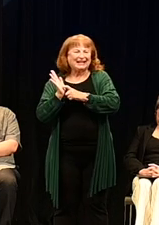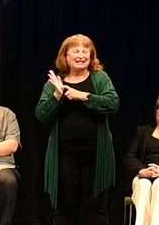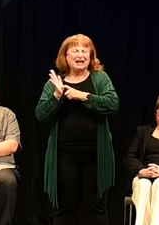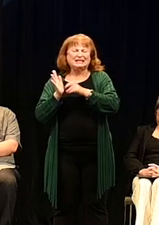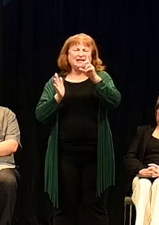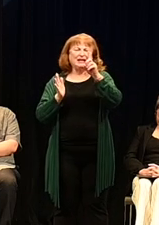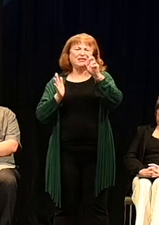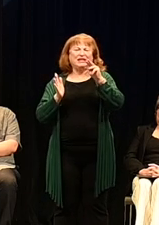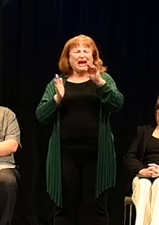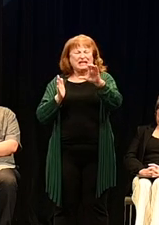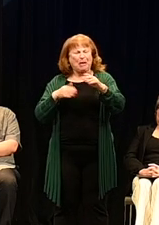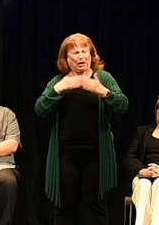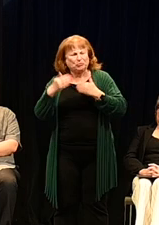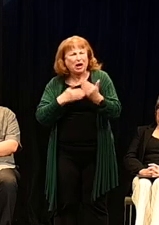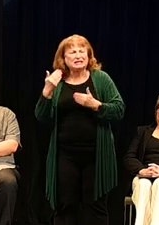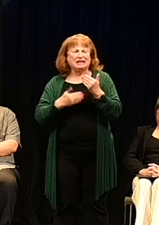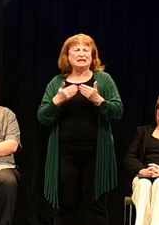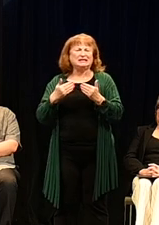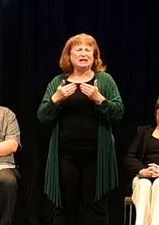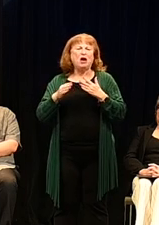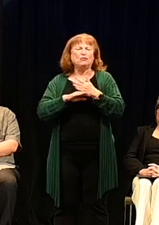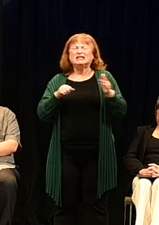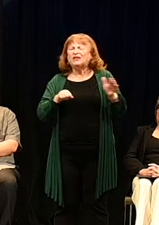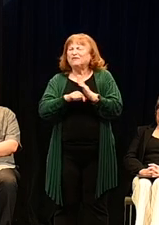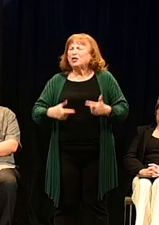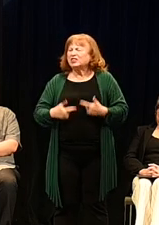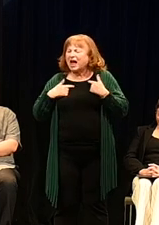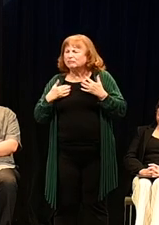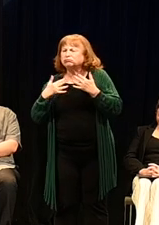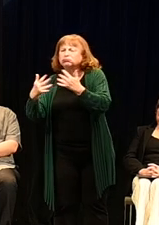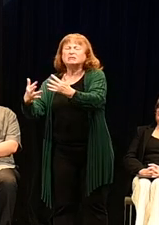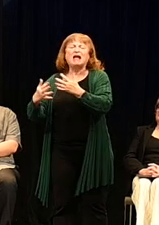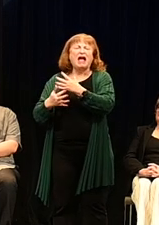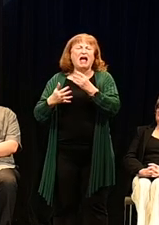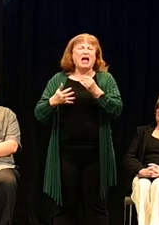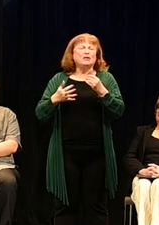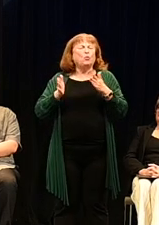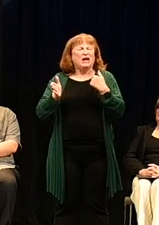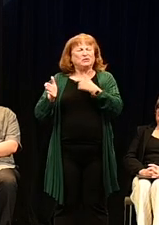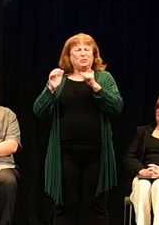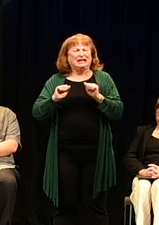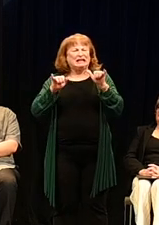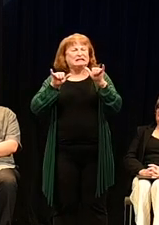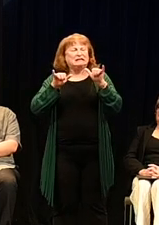the dynamic process that occurs across our full life course and ways that we can stay